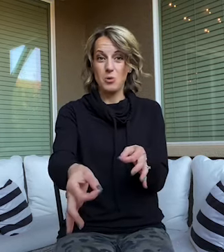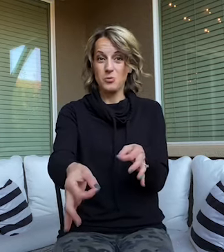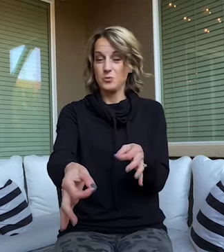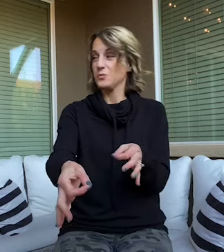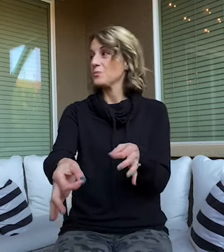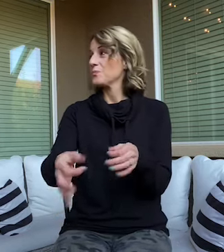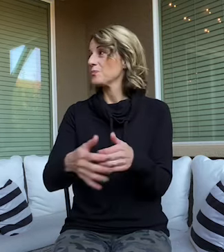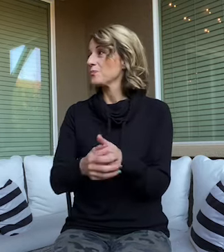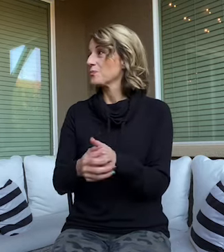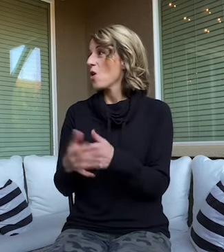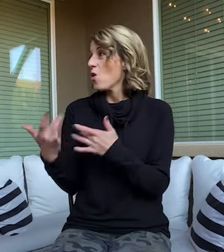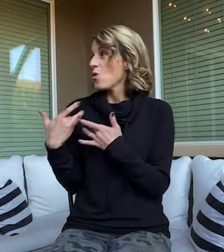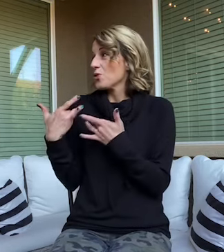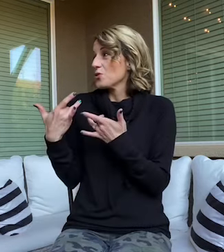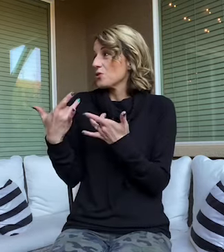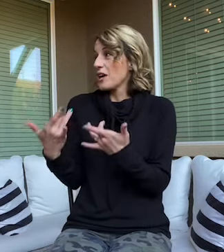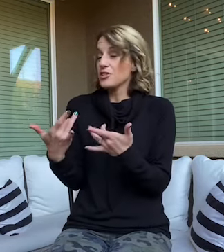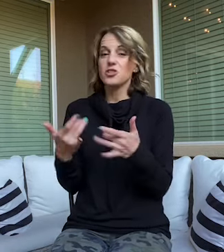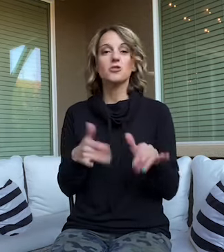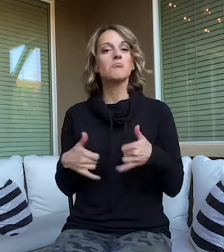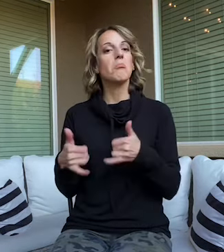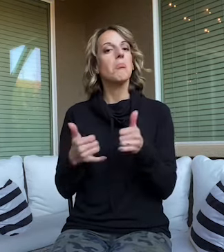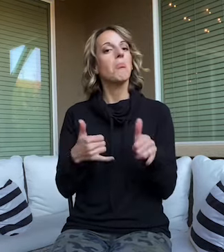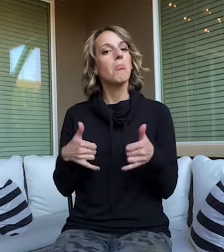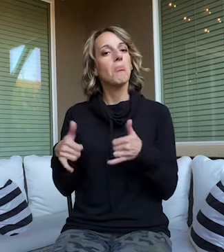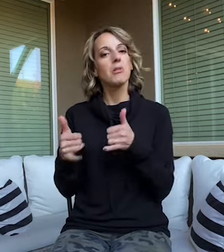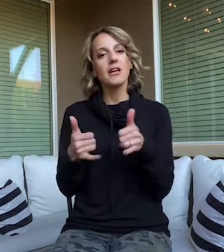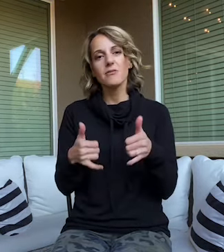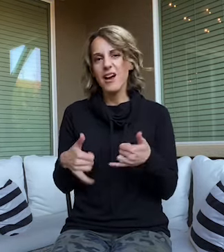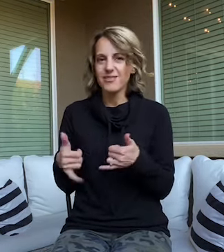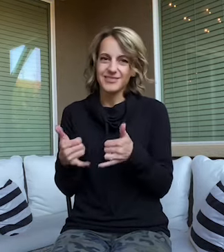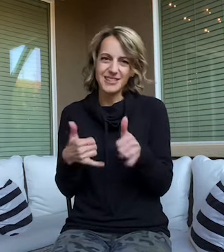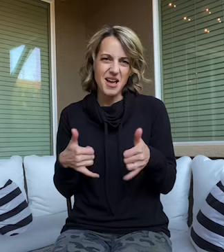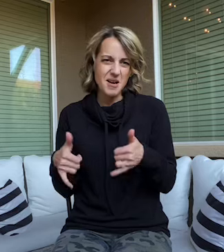postpone. Or you tend to play around.